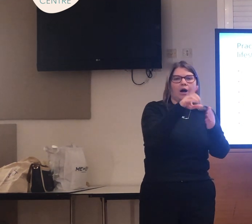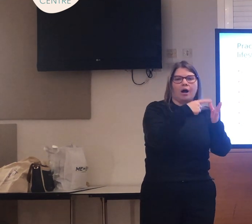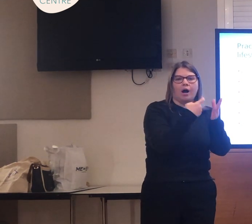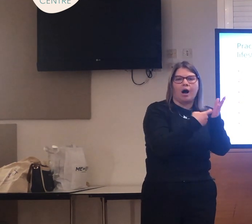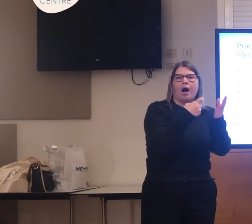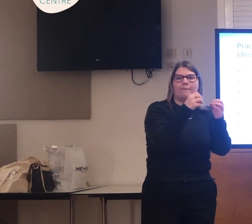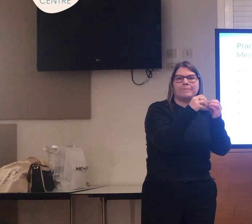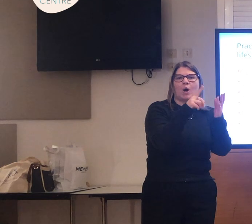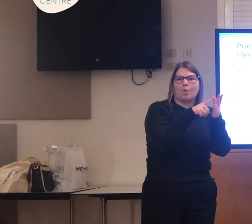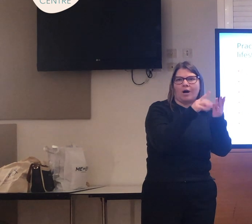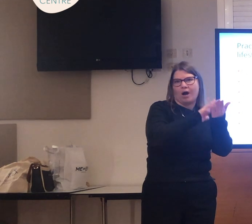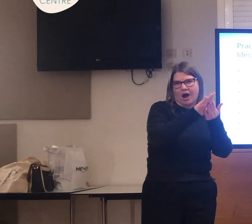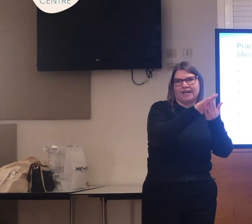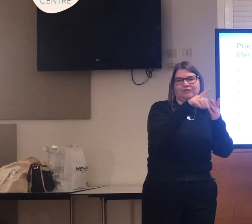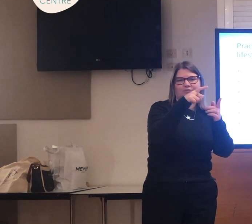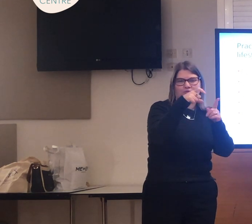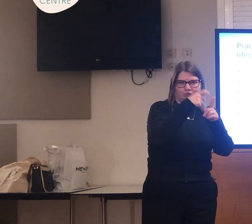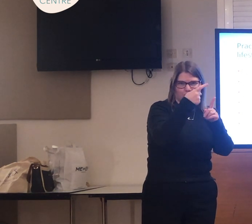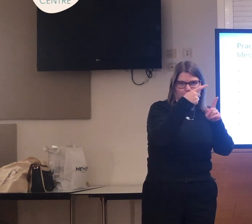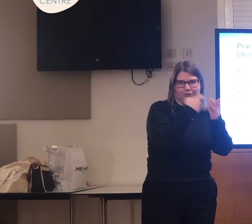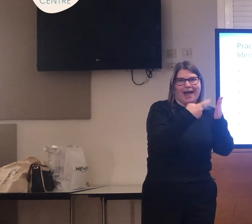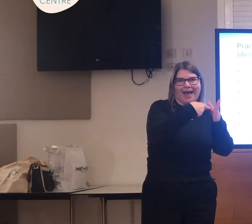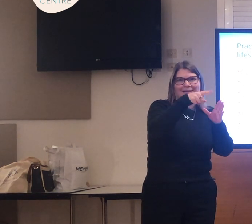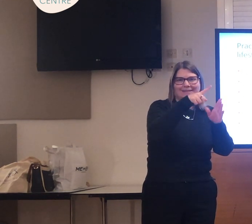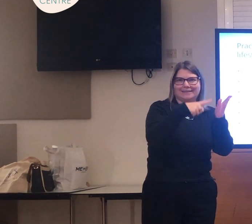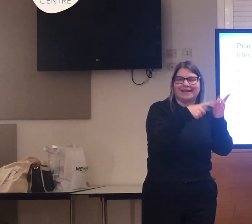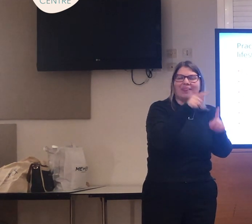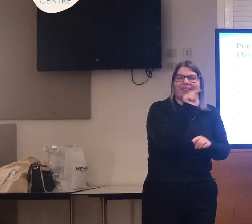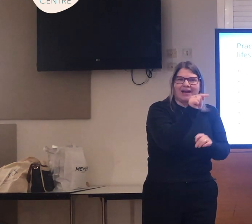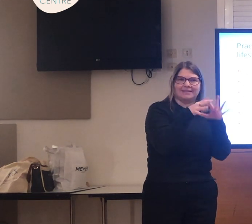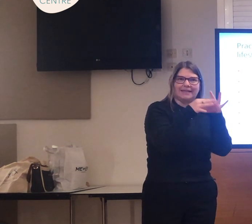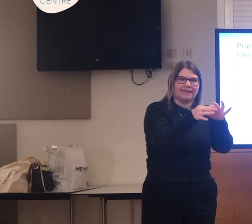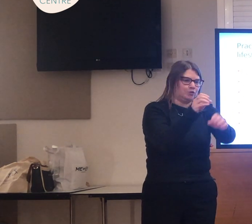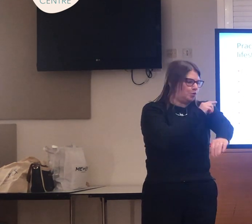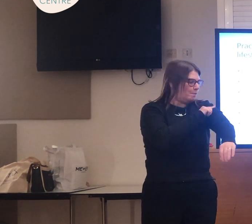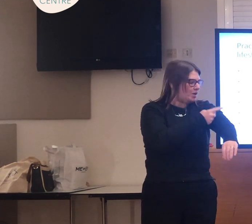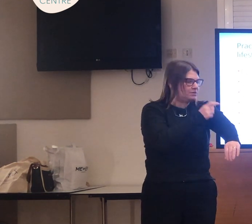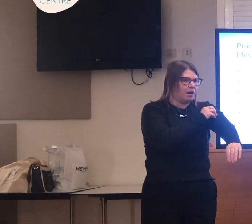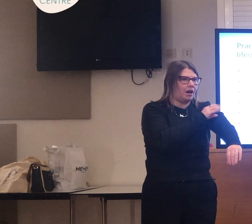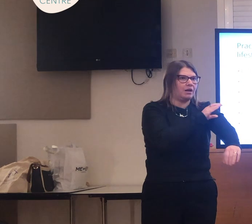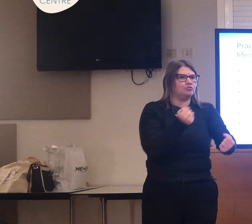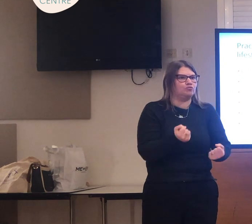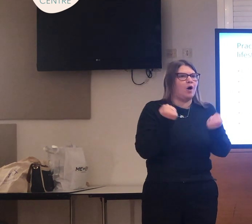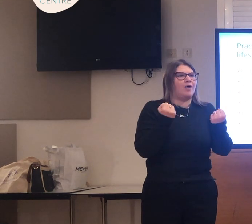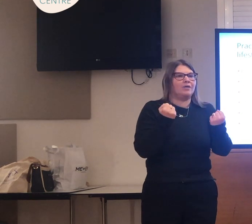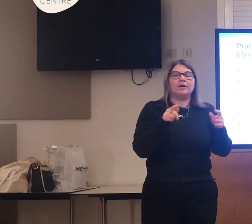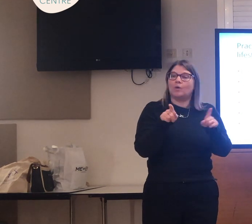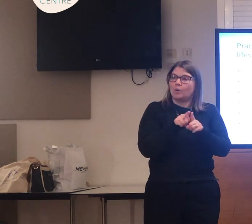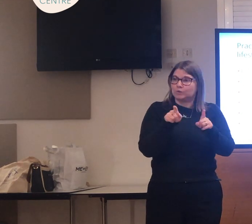Mel came to speak to you about doing exercise. And doing exercise is the